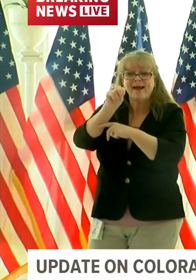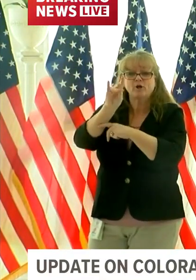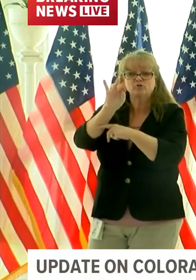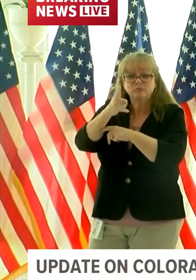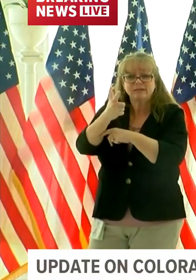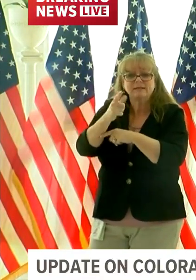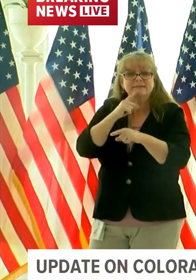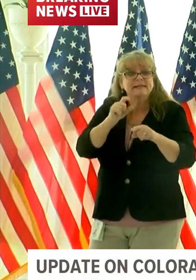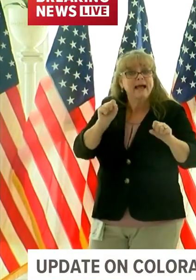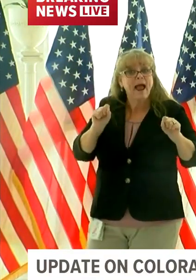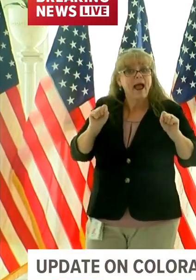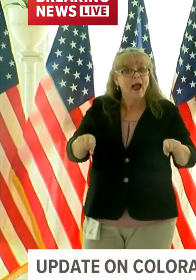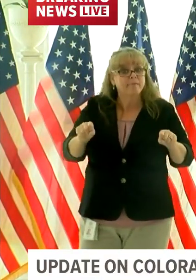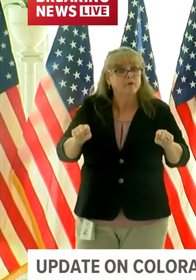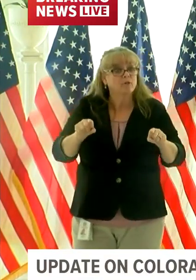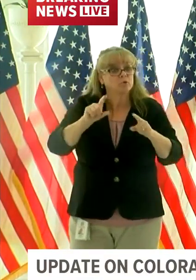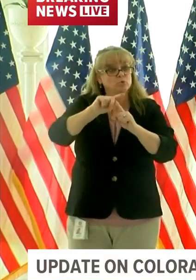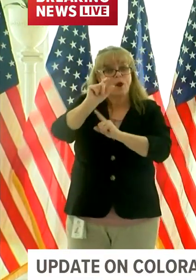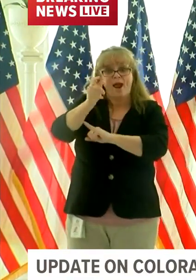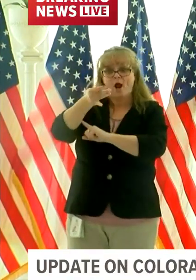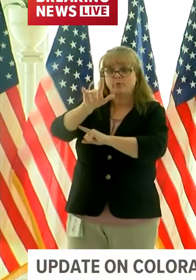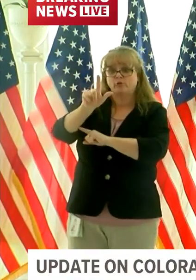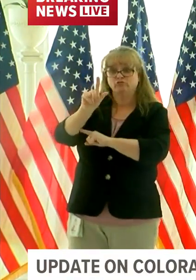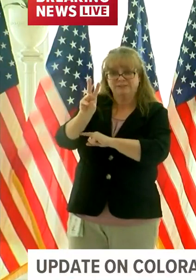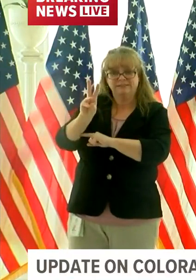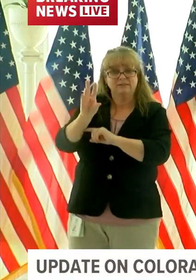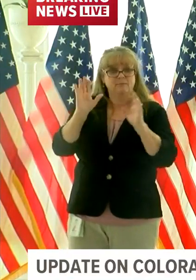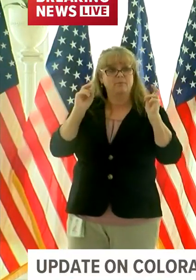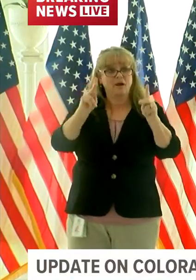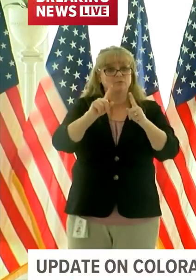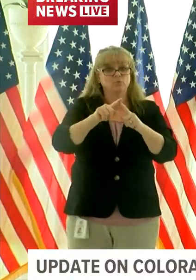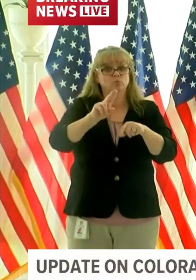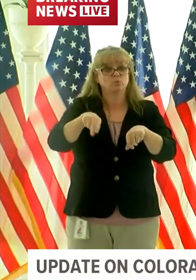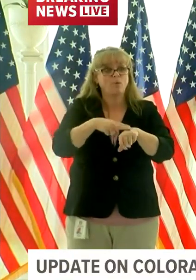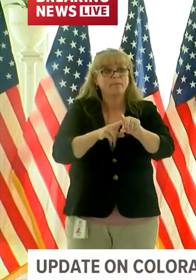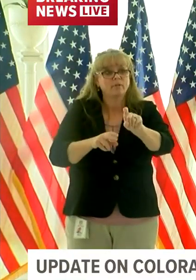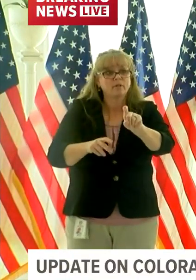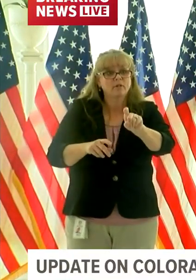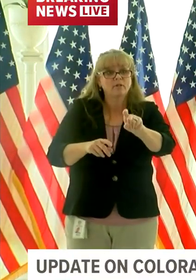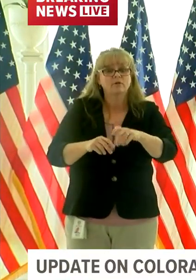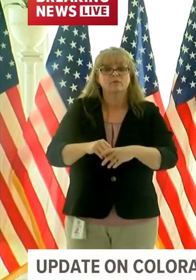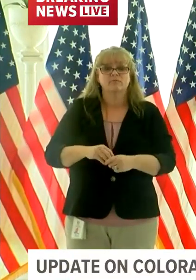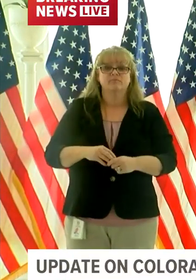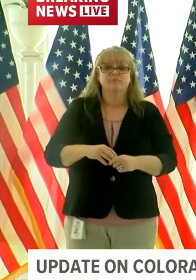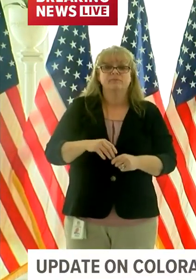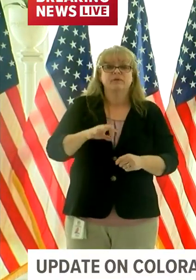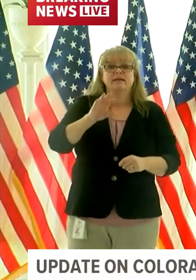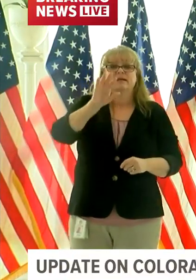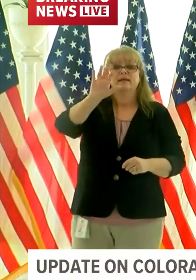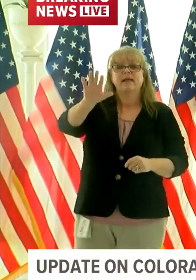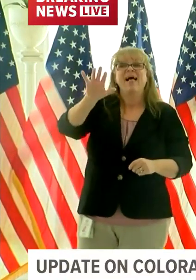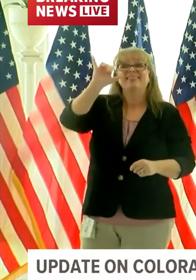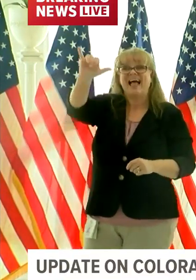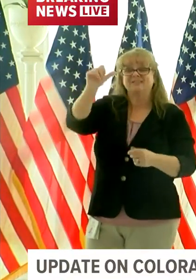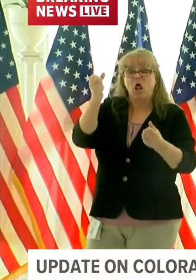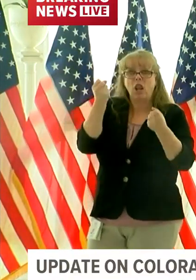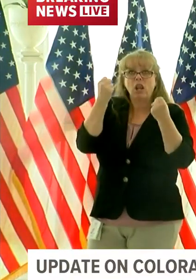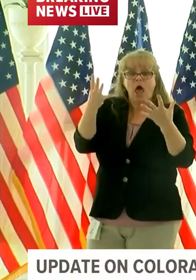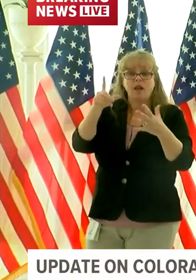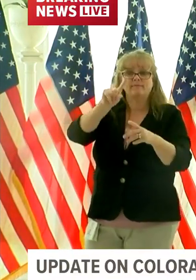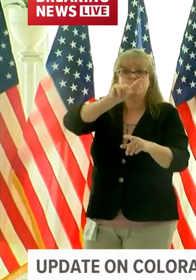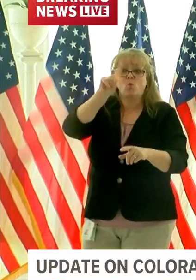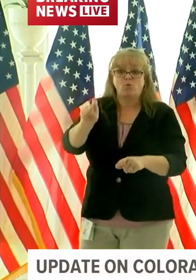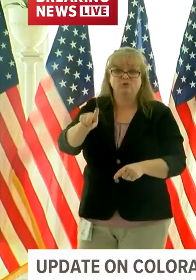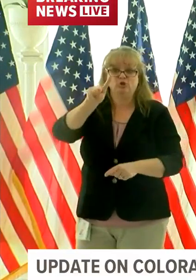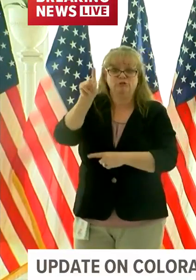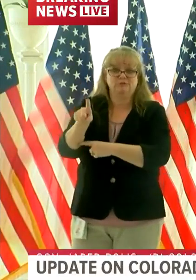if not, what's your response? Yeah, there's a lot to what April 26th looks like. We will have a presentation